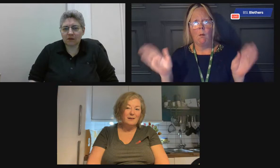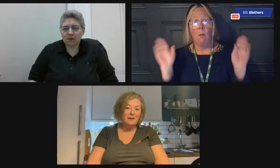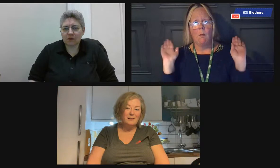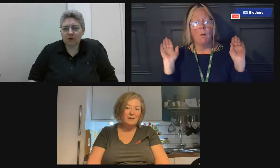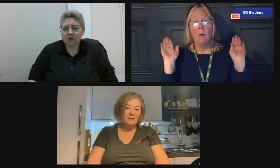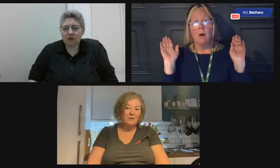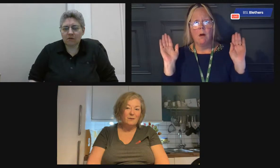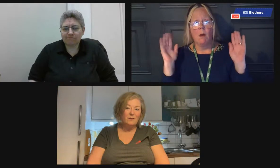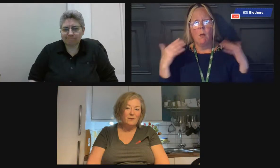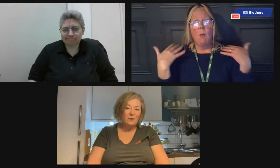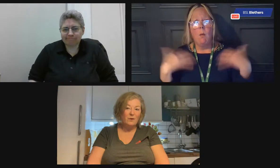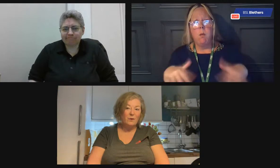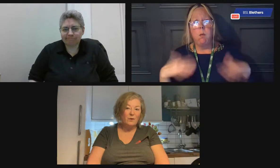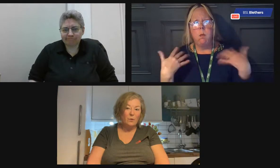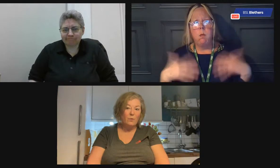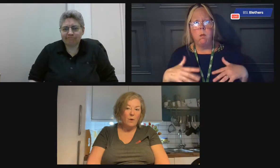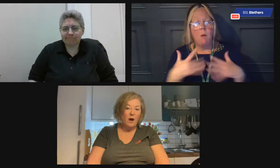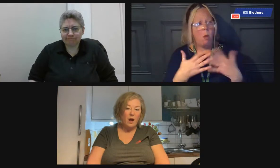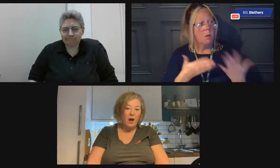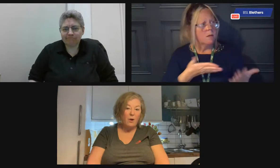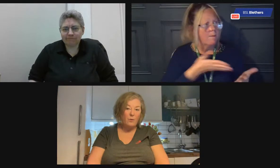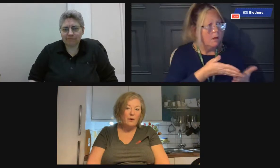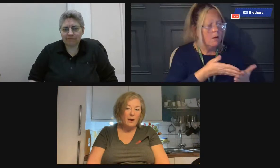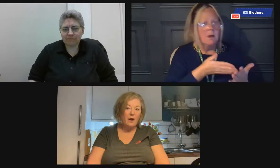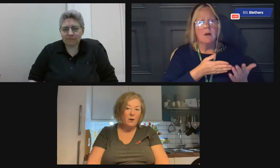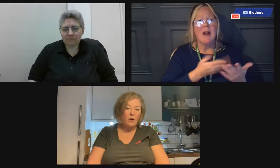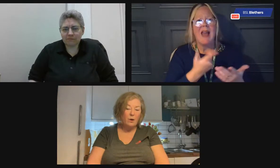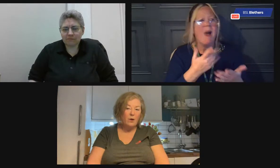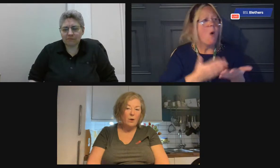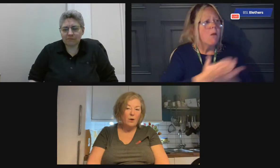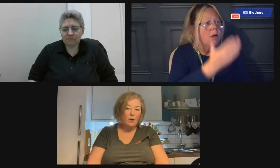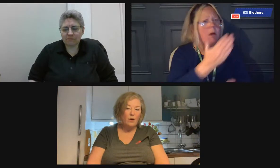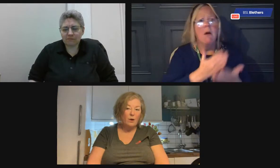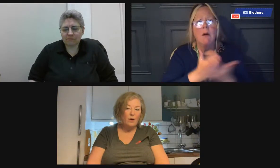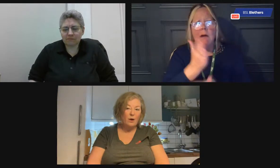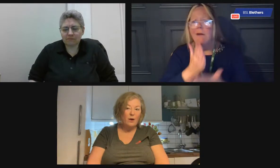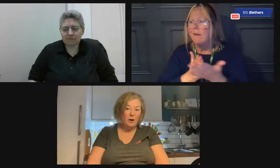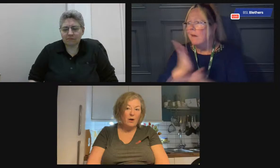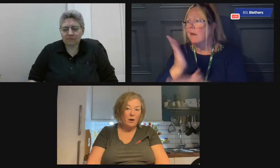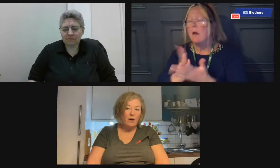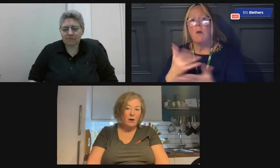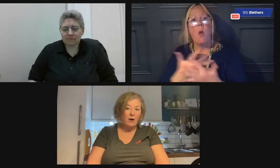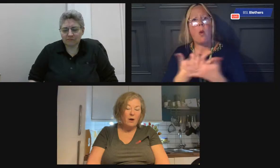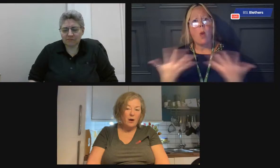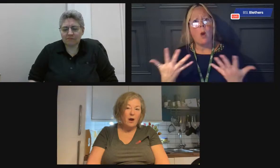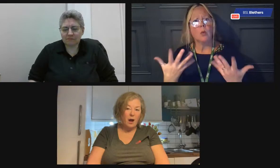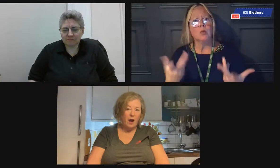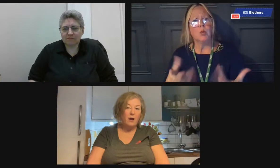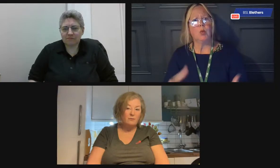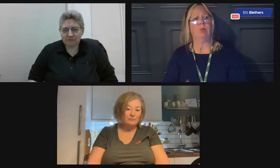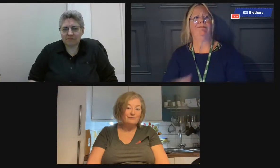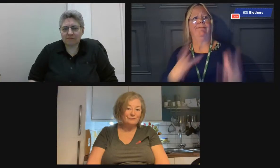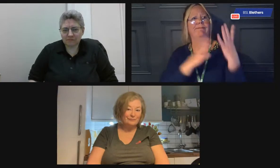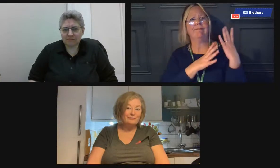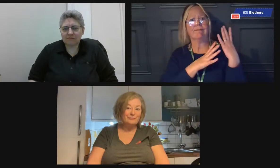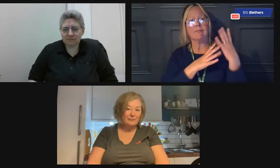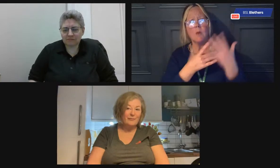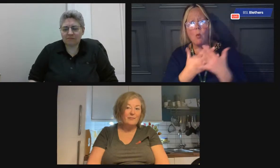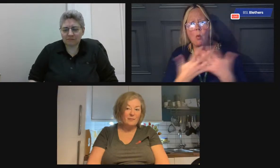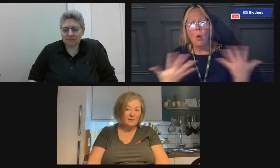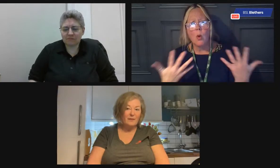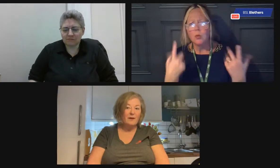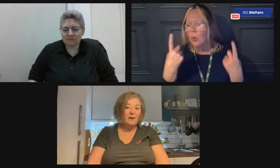Well, from this cancer project, we realise we've kind of opened the floodgates, really, and we've begun to see where the barriers